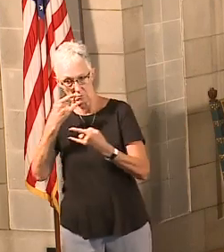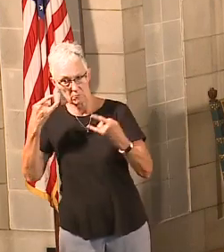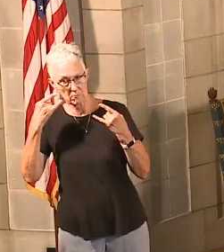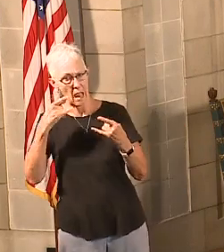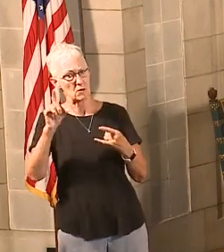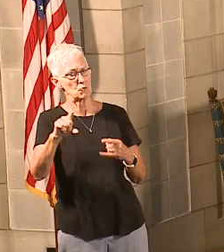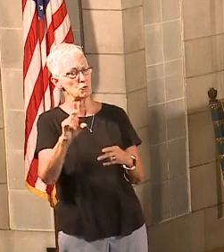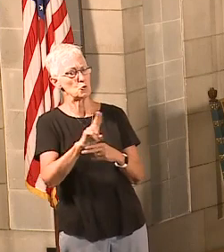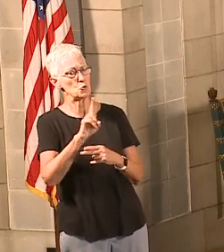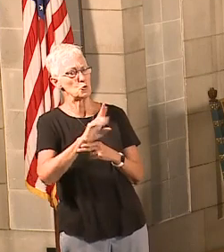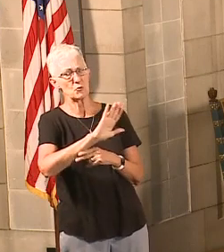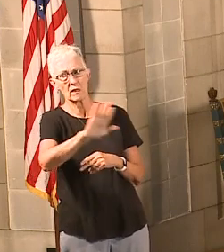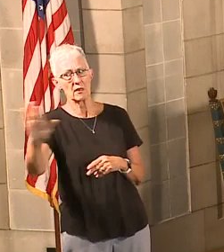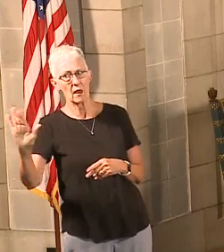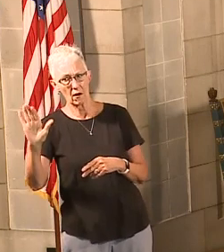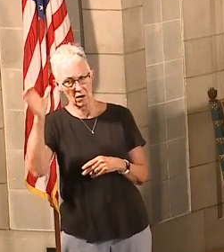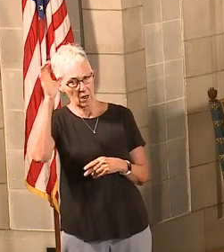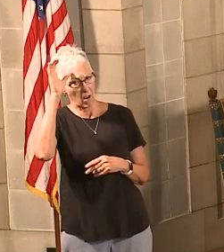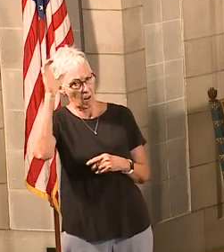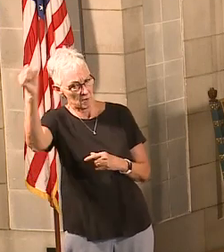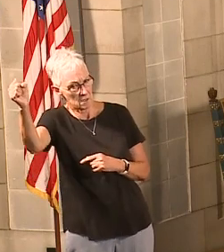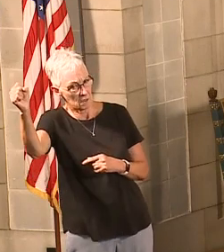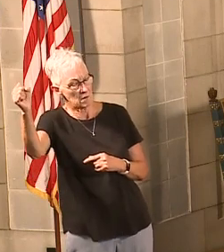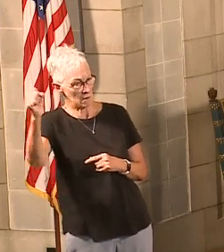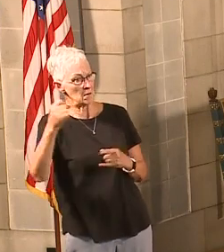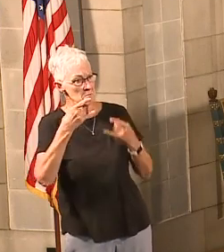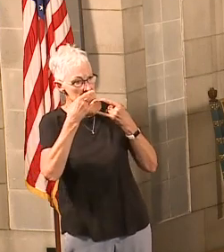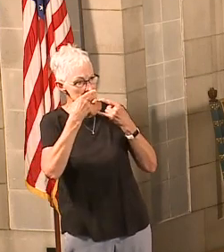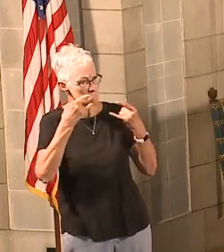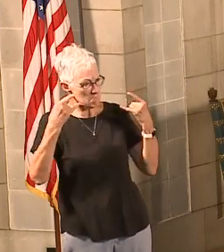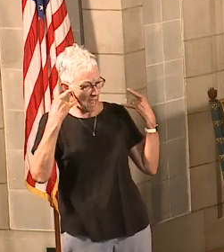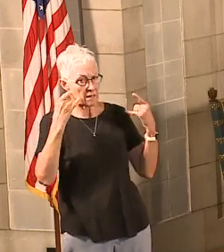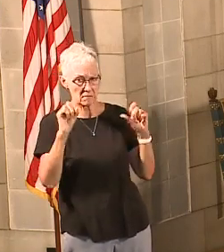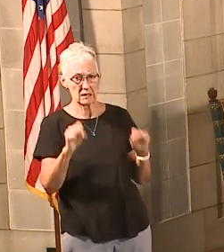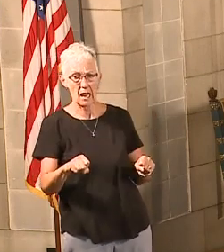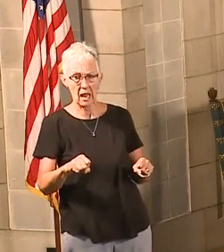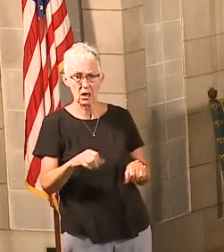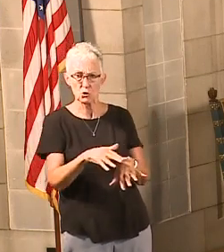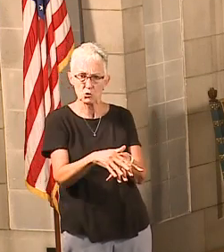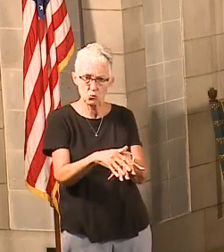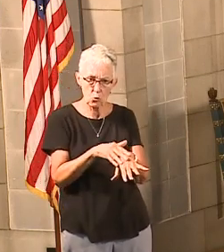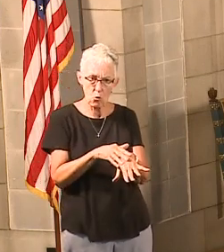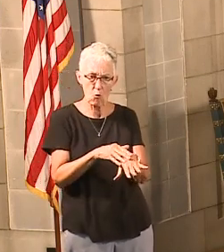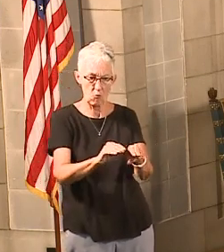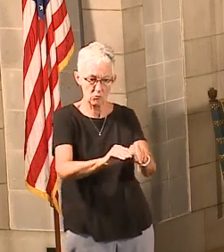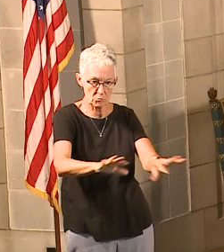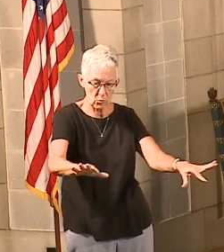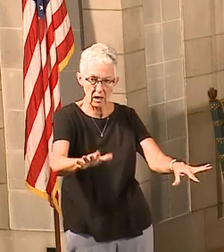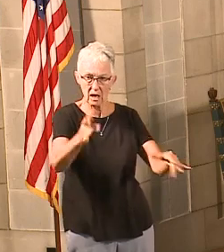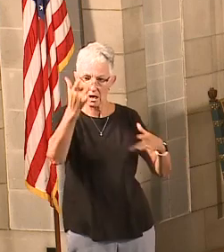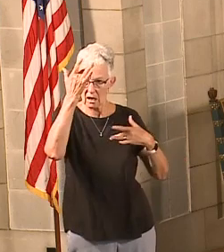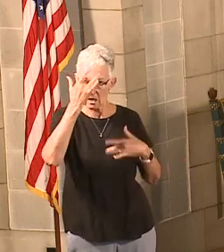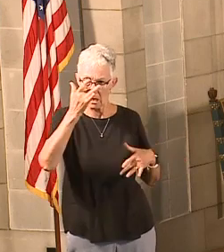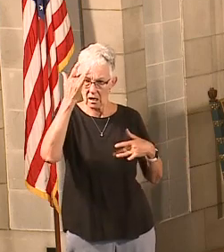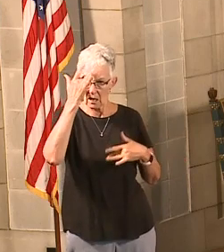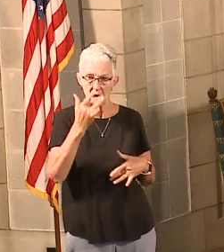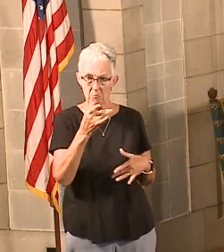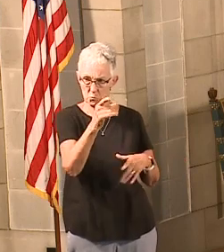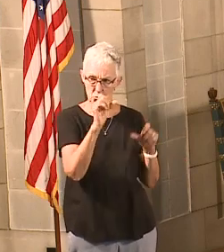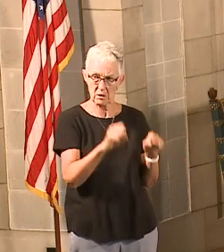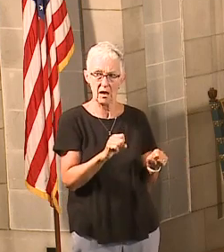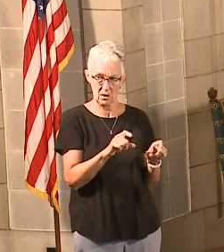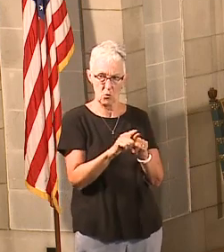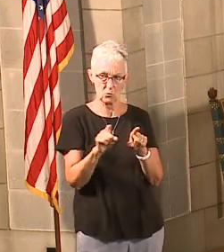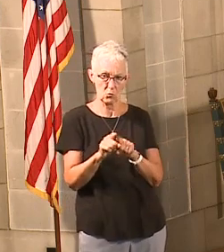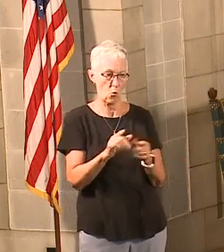they have to use a mask. It's a tool to be able to slow the spread of the virus. It's not the only tool, right? You can keep 6 feet away from other people. You wash your hands often. Those are